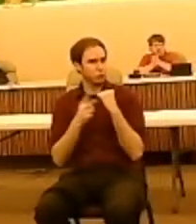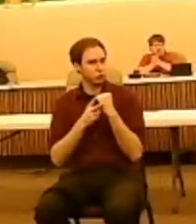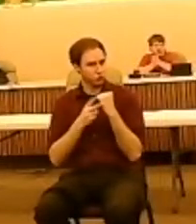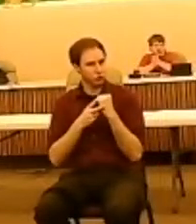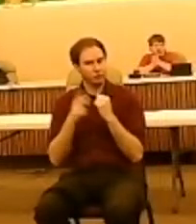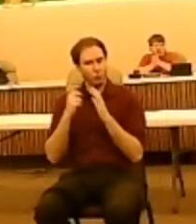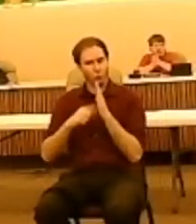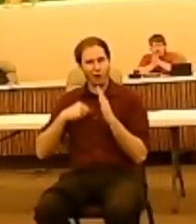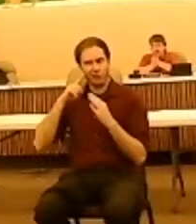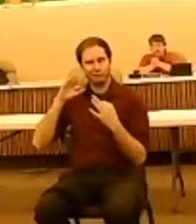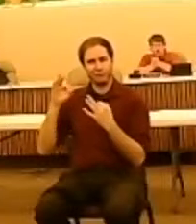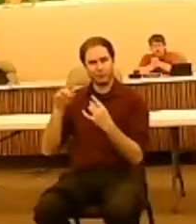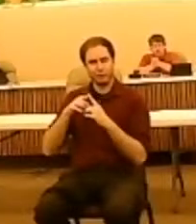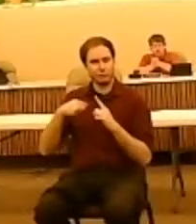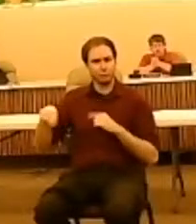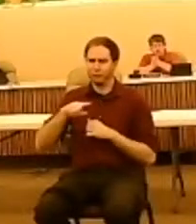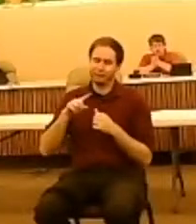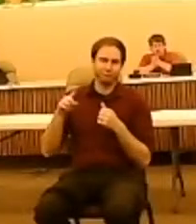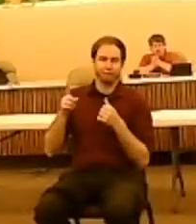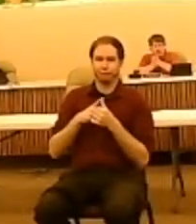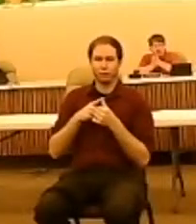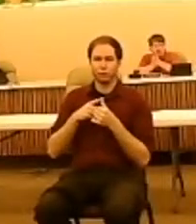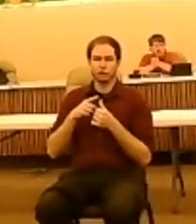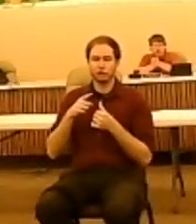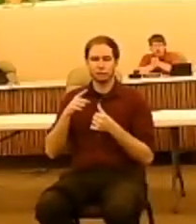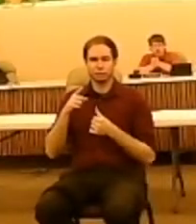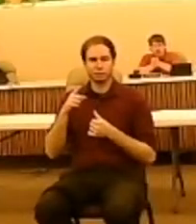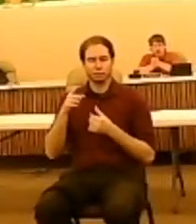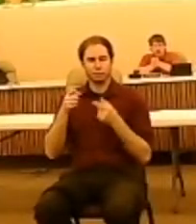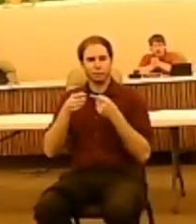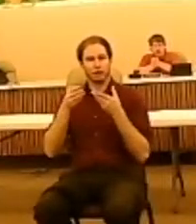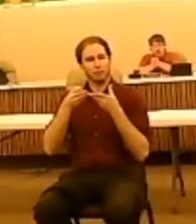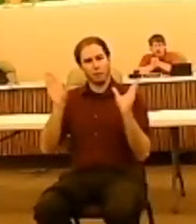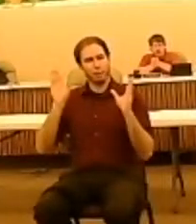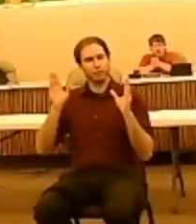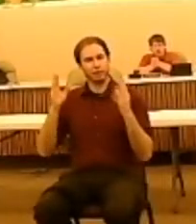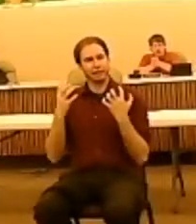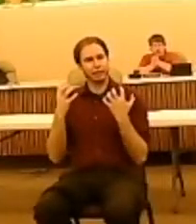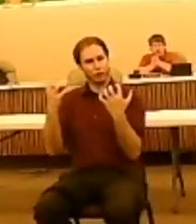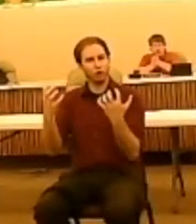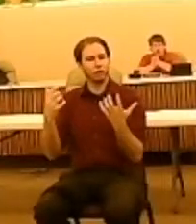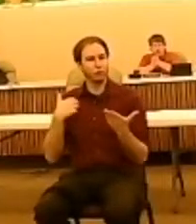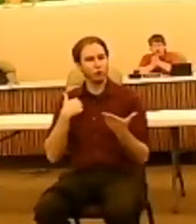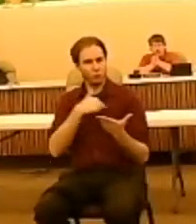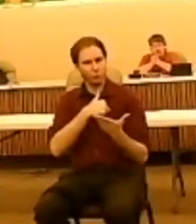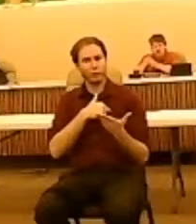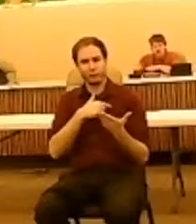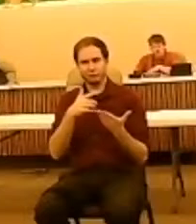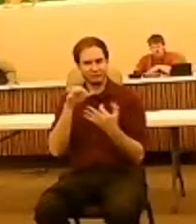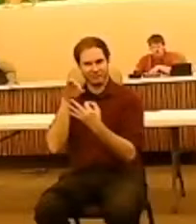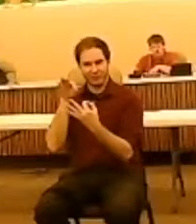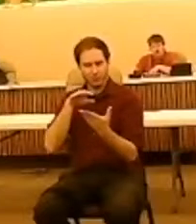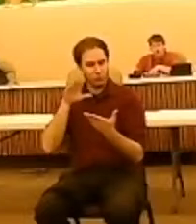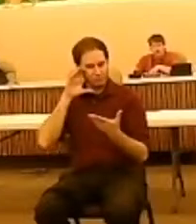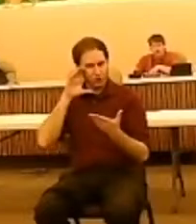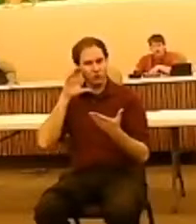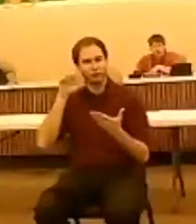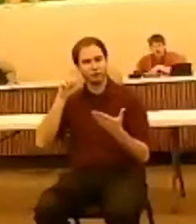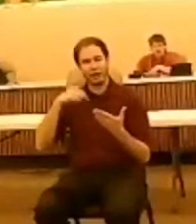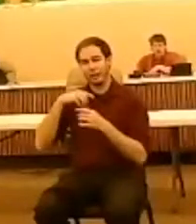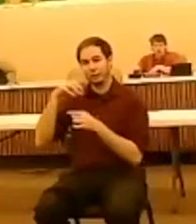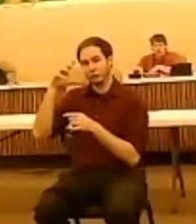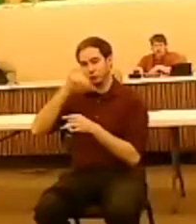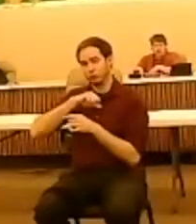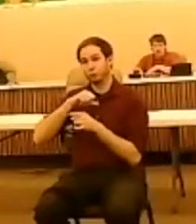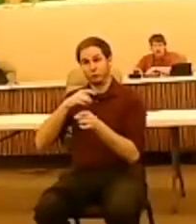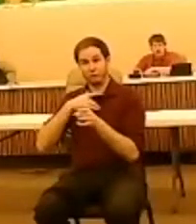of feedback from one of the very first public hearings we had on this. Okay. And I assume now that was Mr. Congdon speaking. I